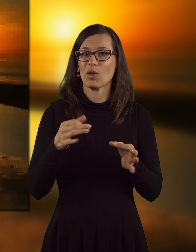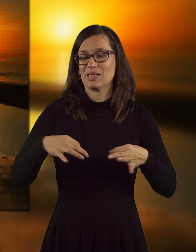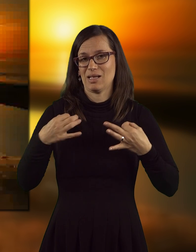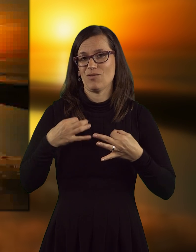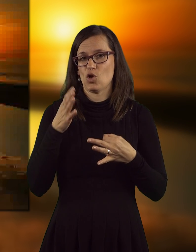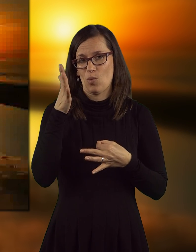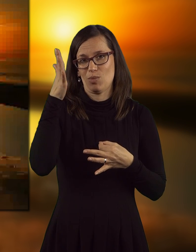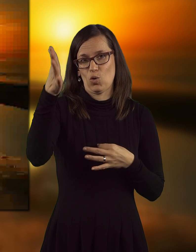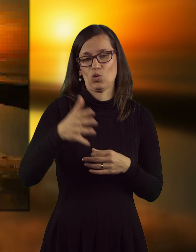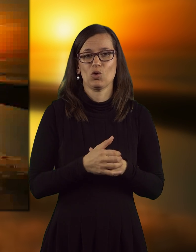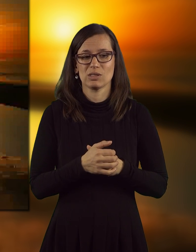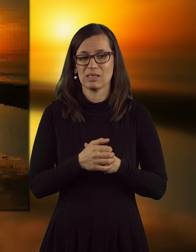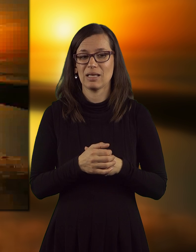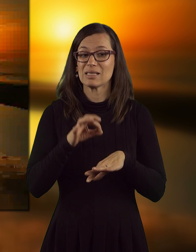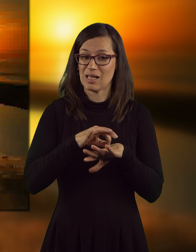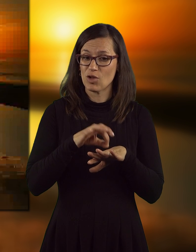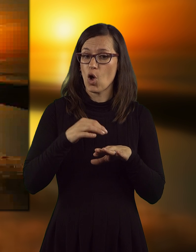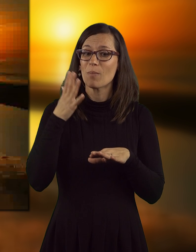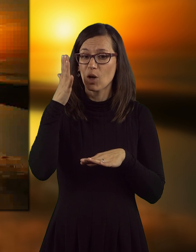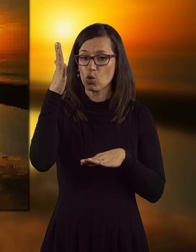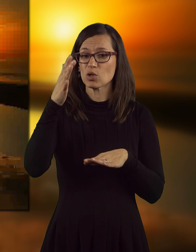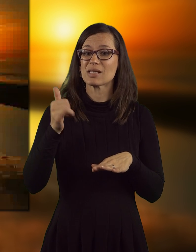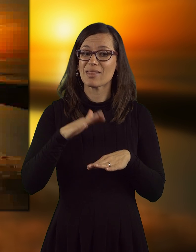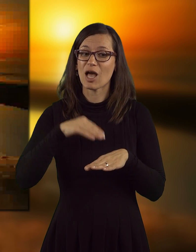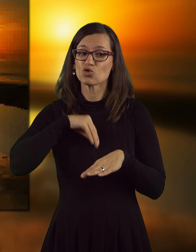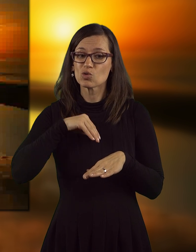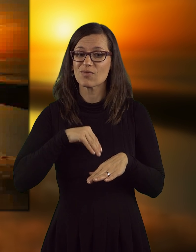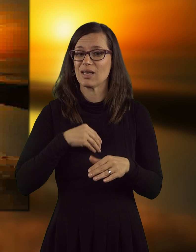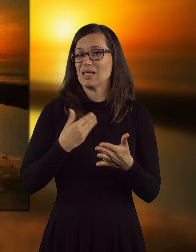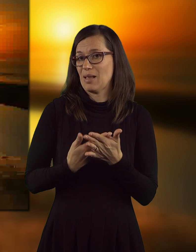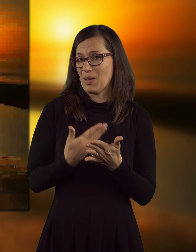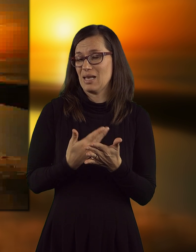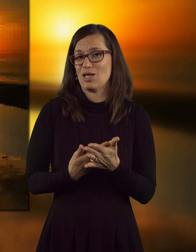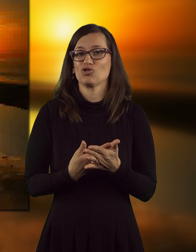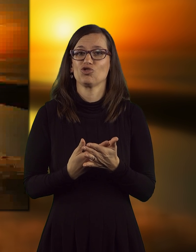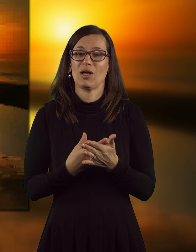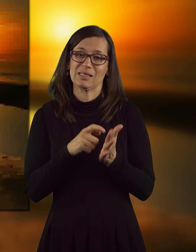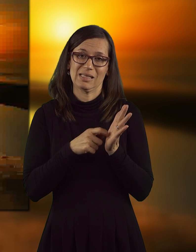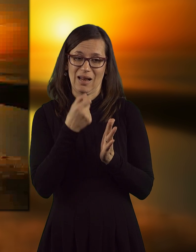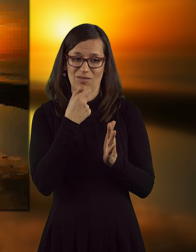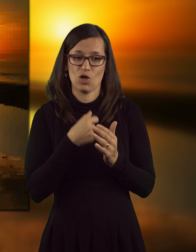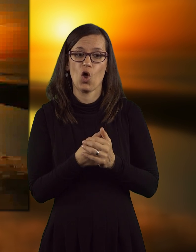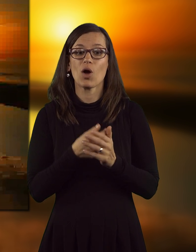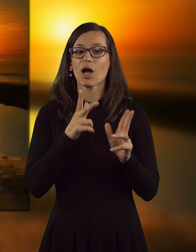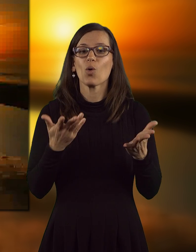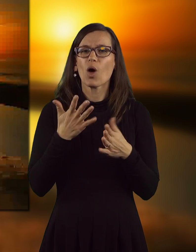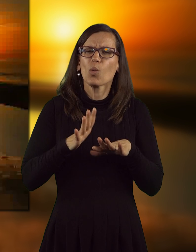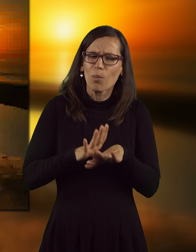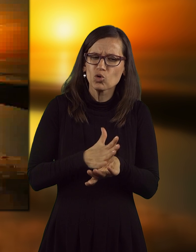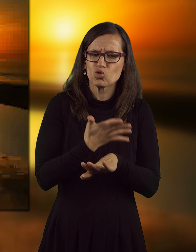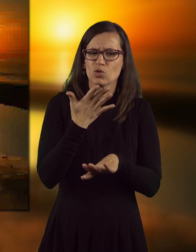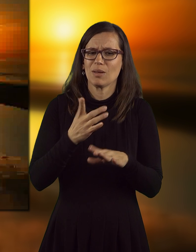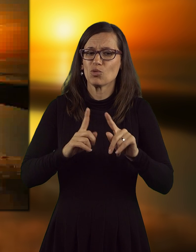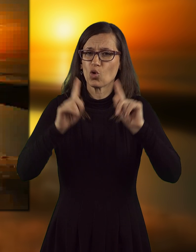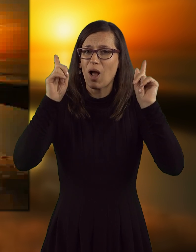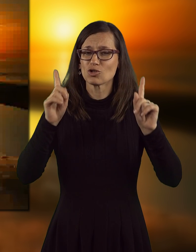that's the medicine of the future. The medicine of the future is emotionally based medicine. How can I